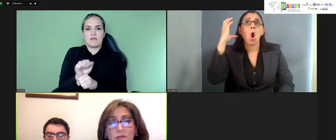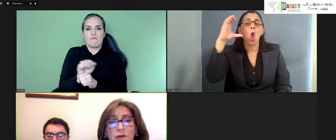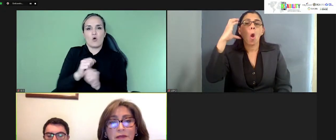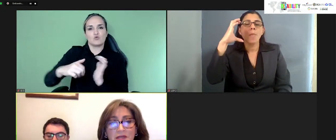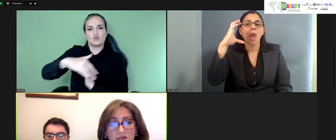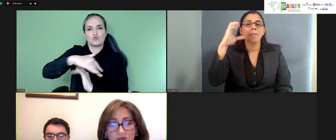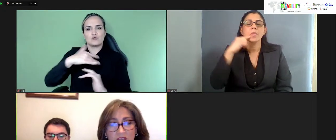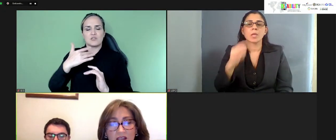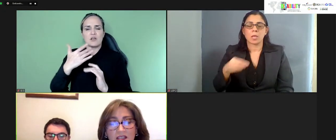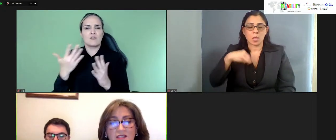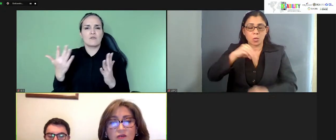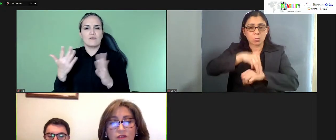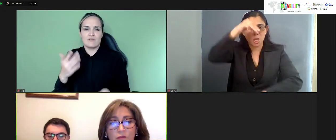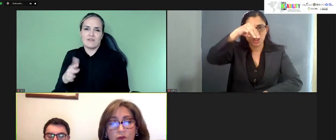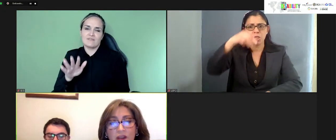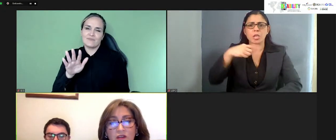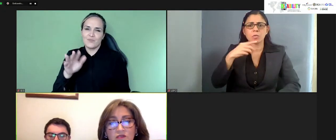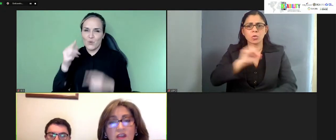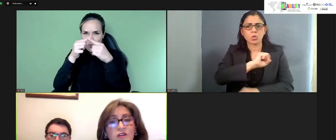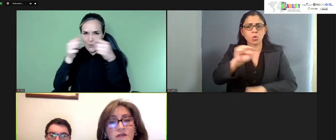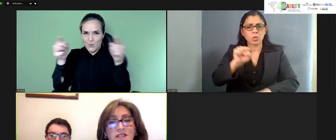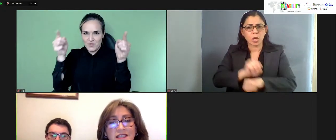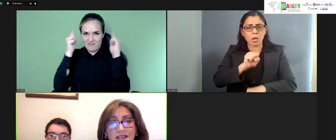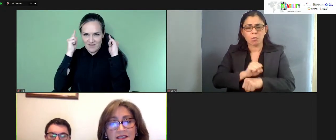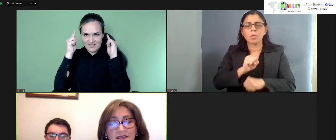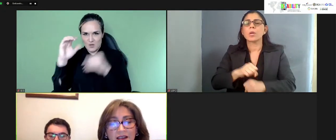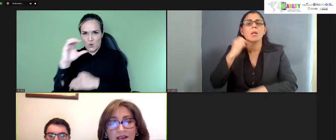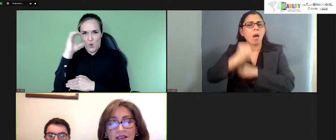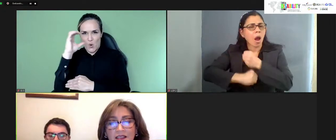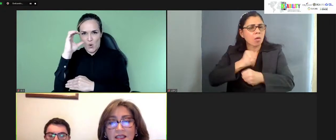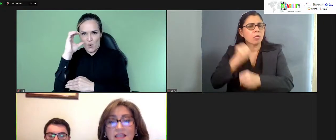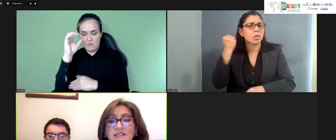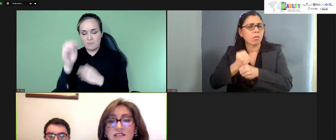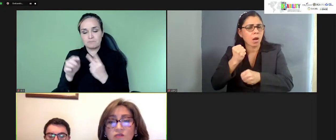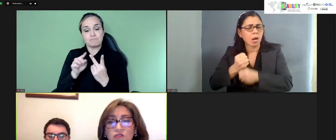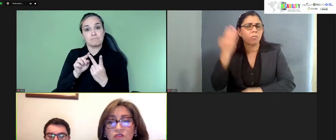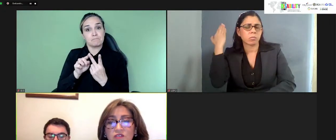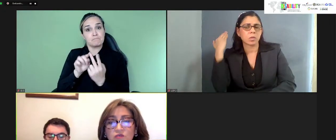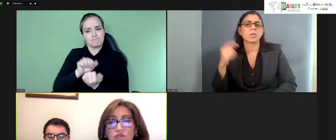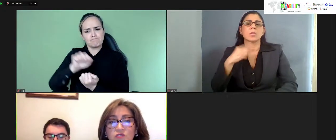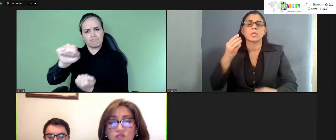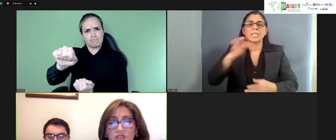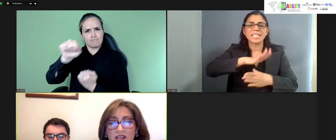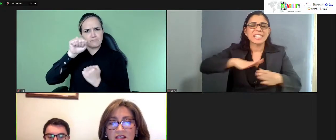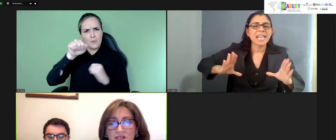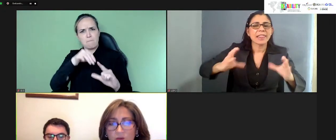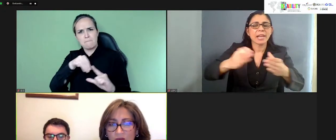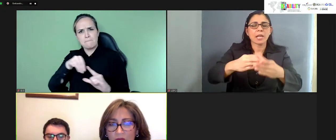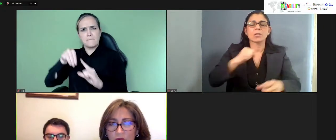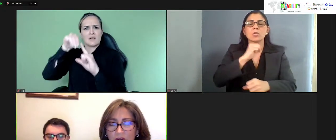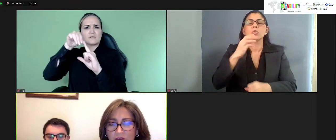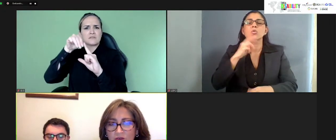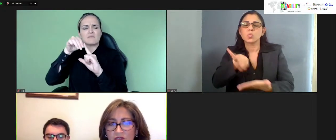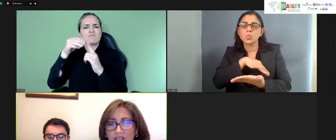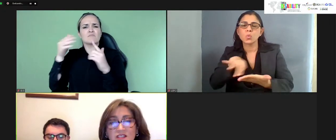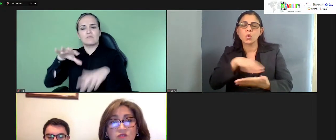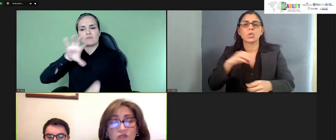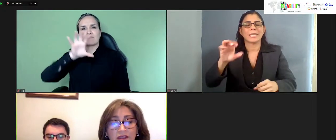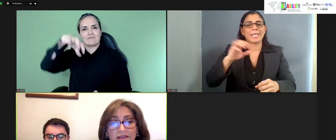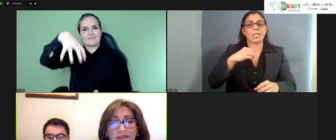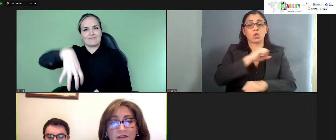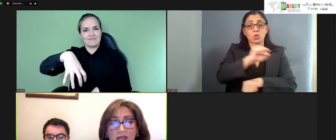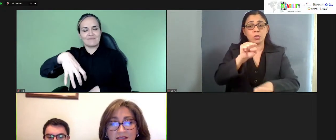university of columbia masters in the social contemporary problems of the social